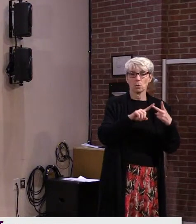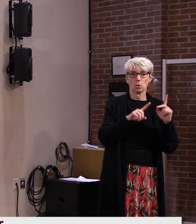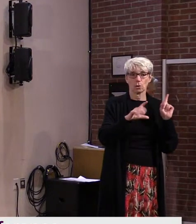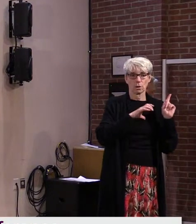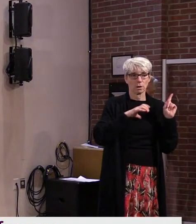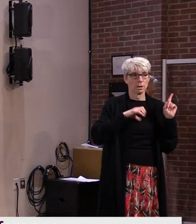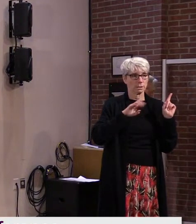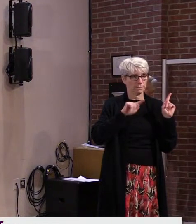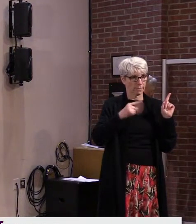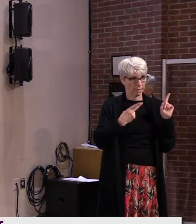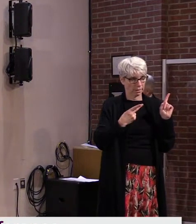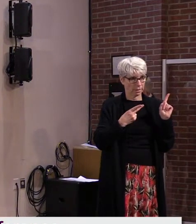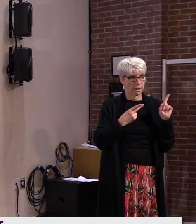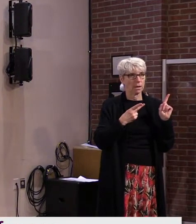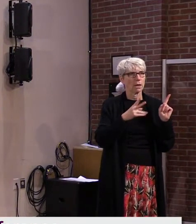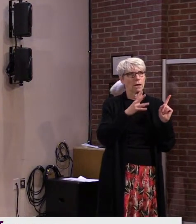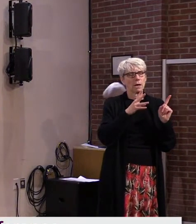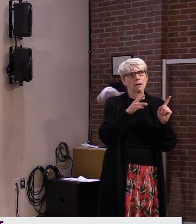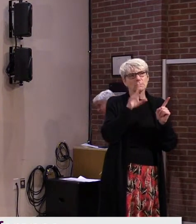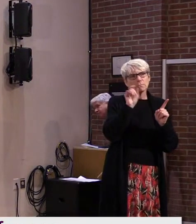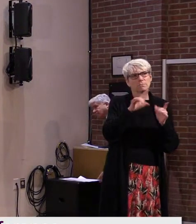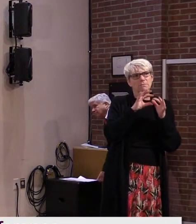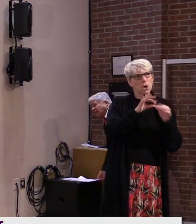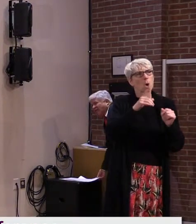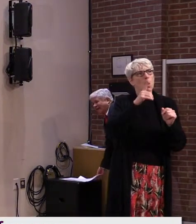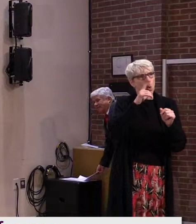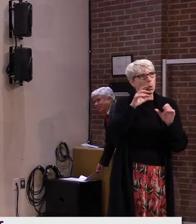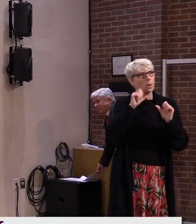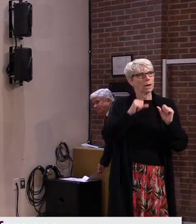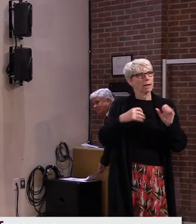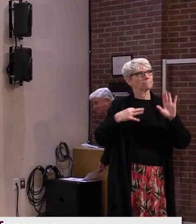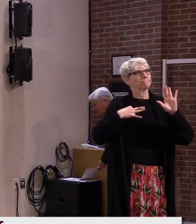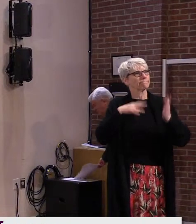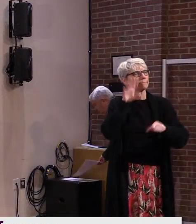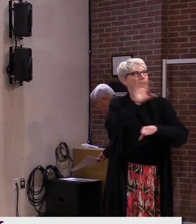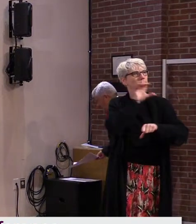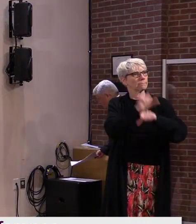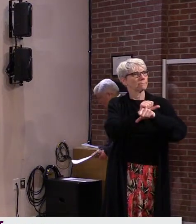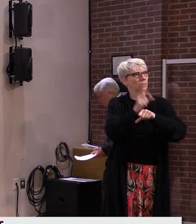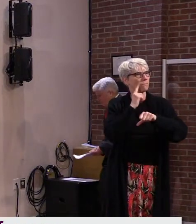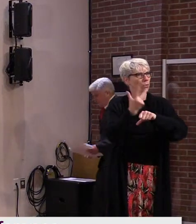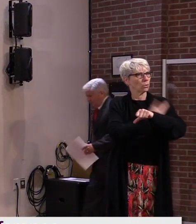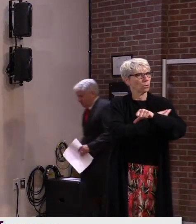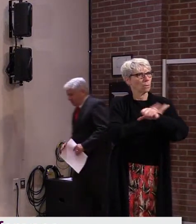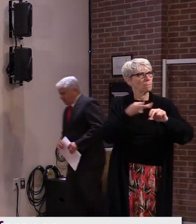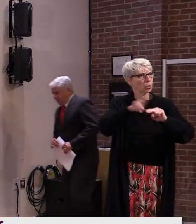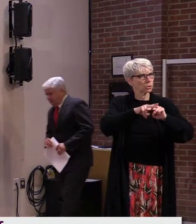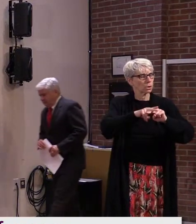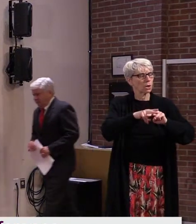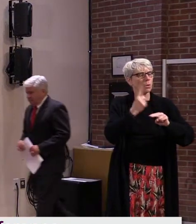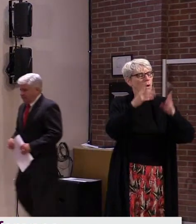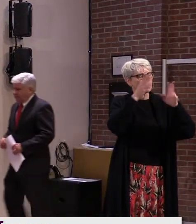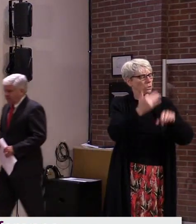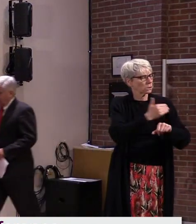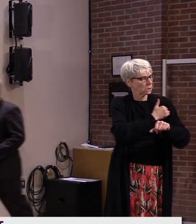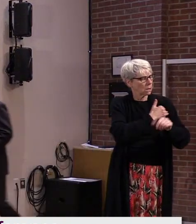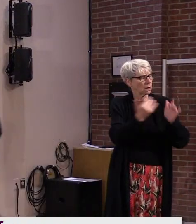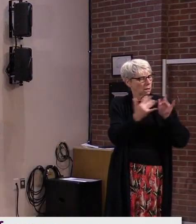about eligibility for boosters. I had a reader reach out who is a home health care provider,